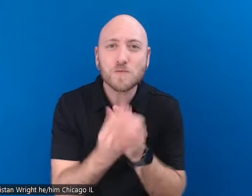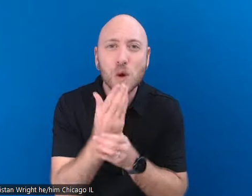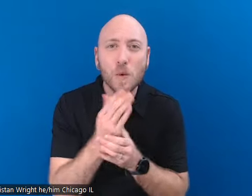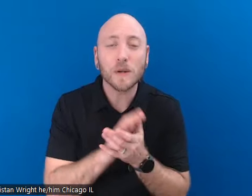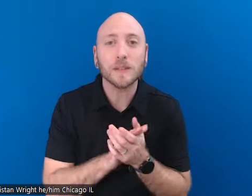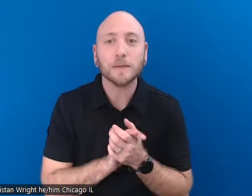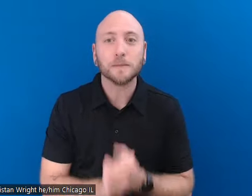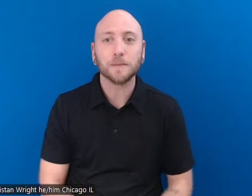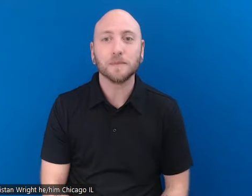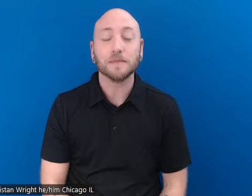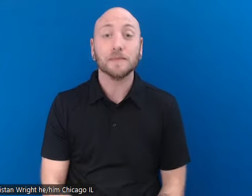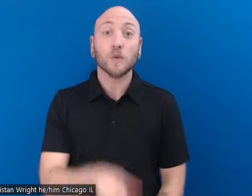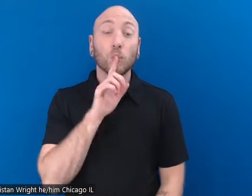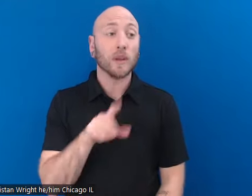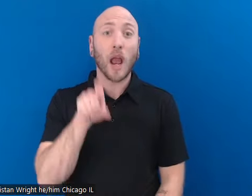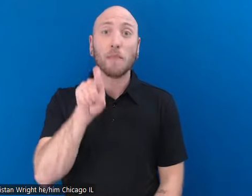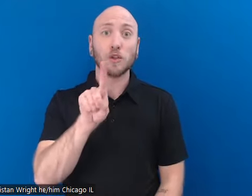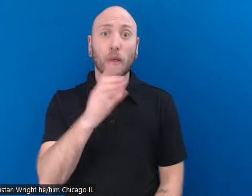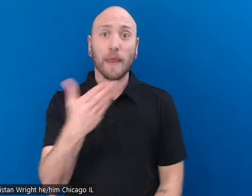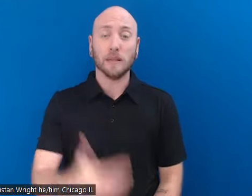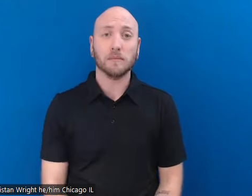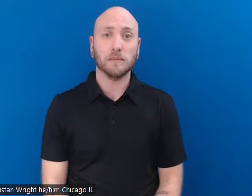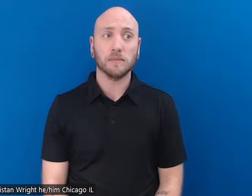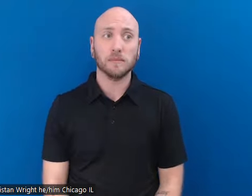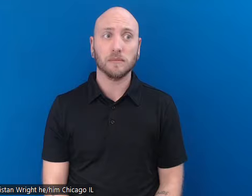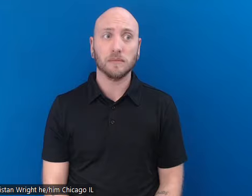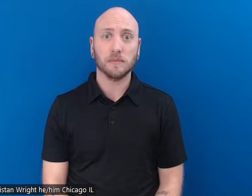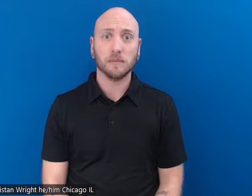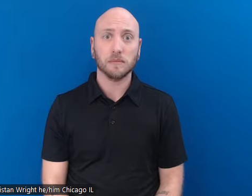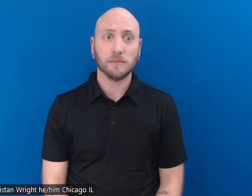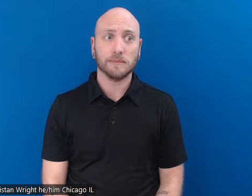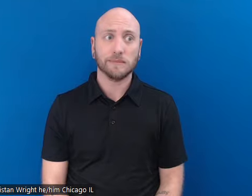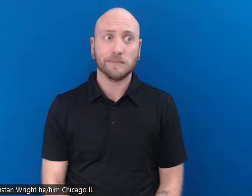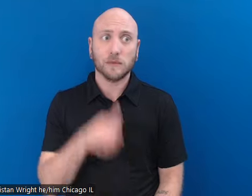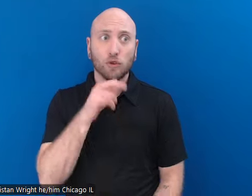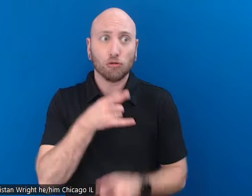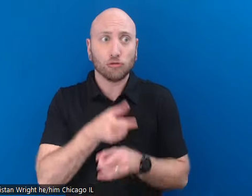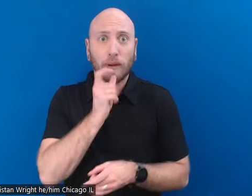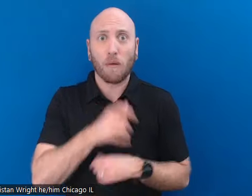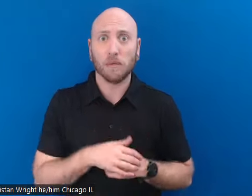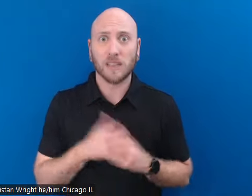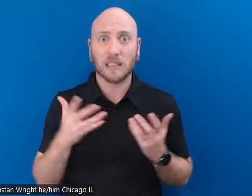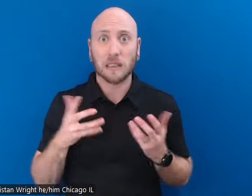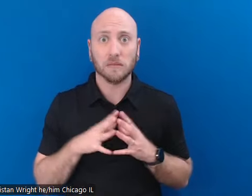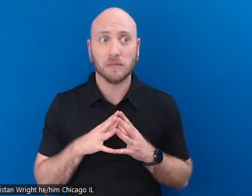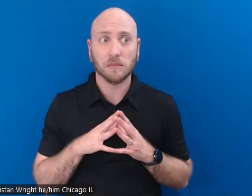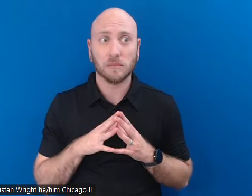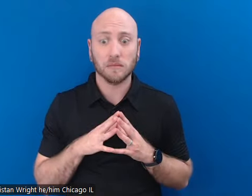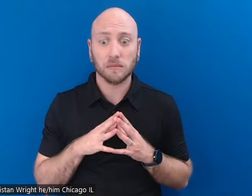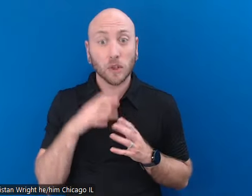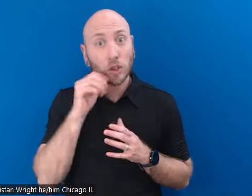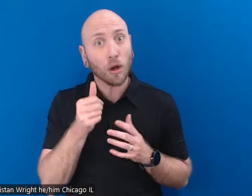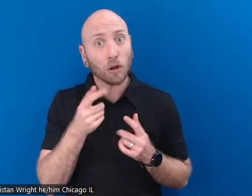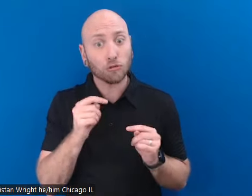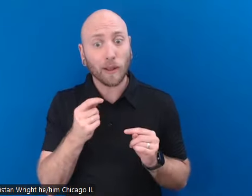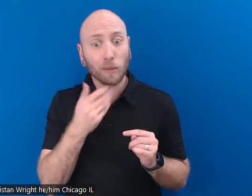like not drink. And as long as I do that, then I get to wake up tomorrow and try to do better than I did today. And for me,